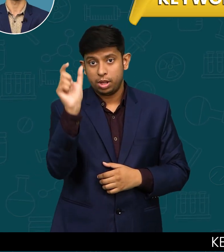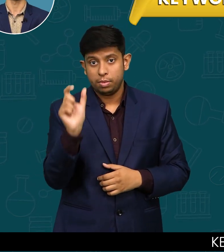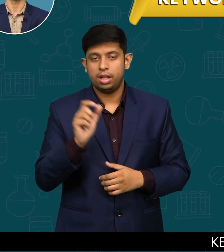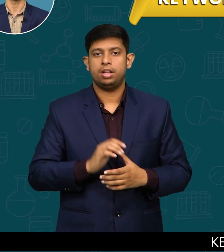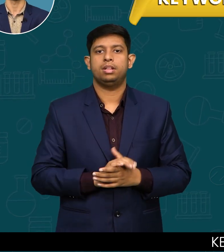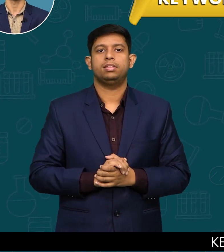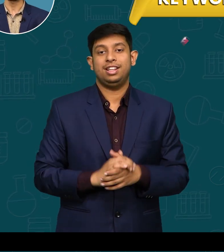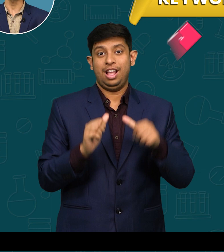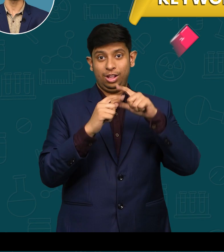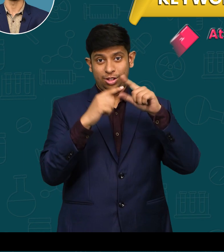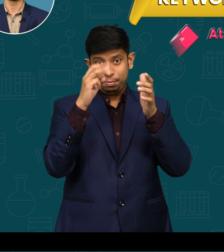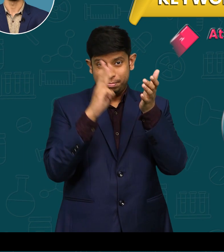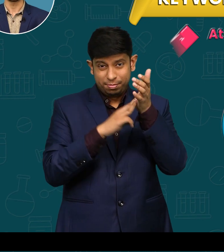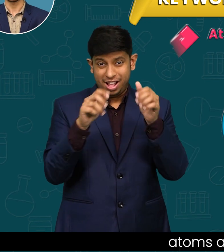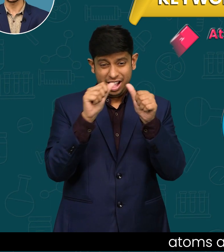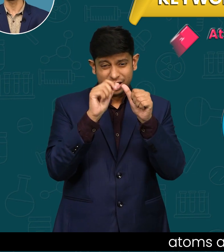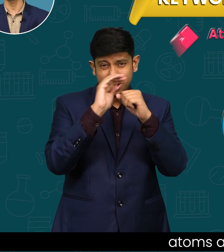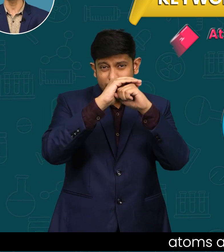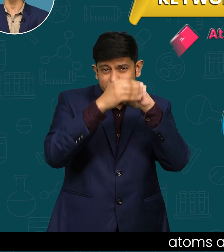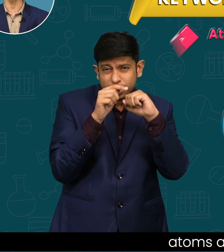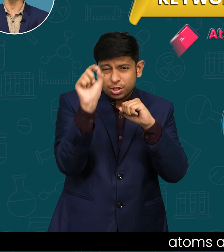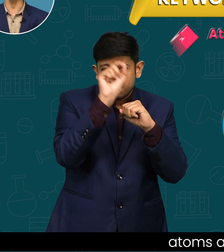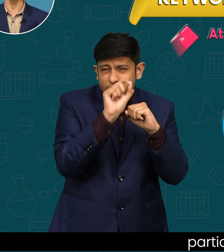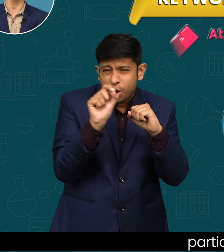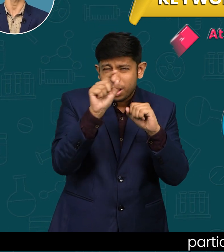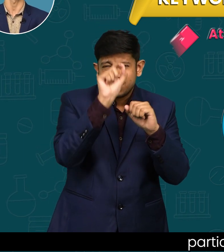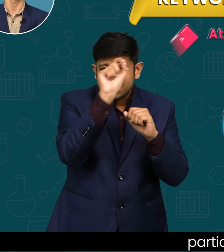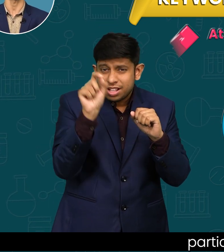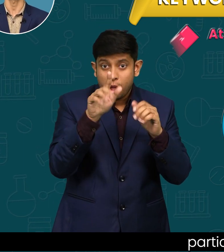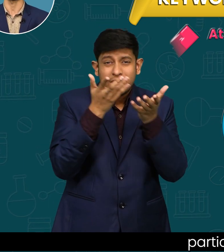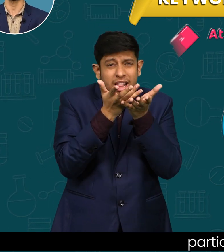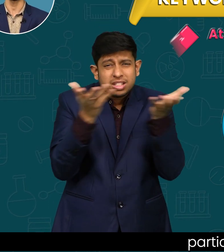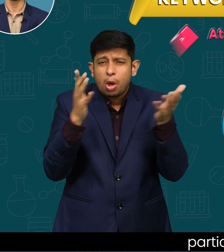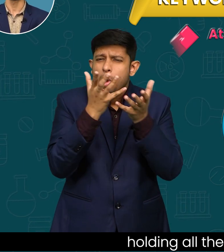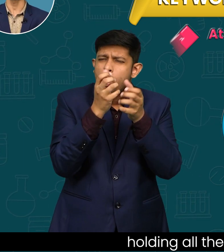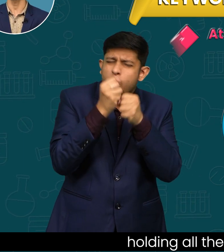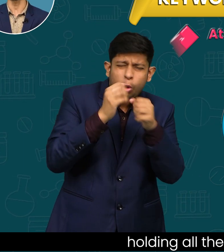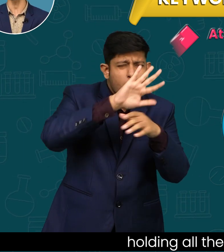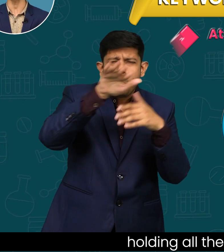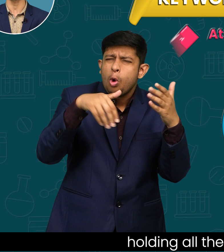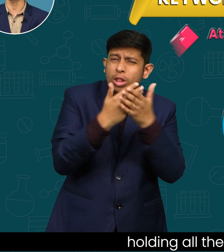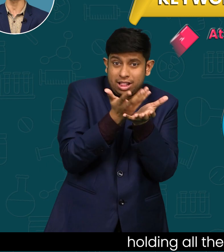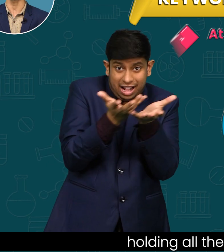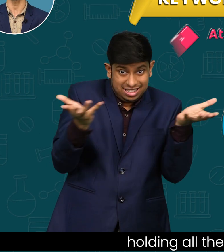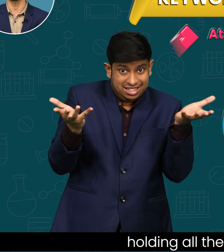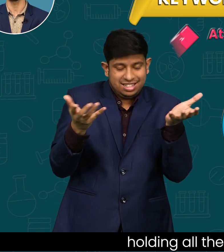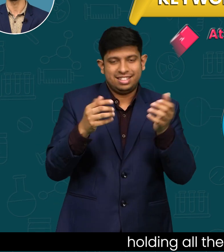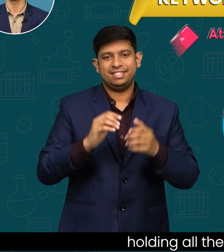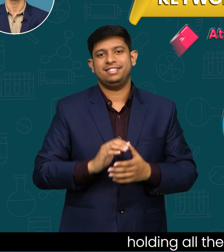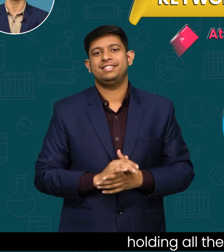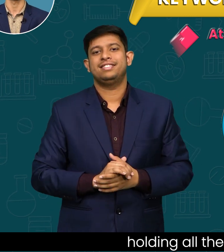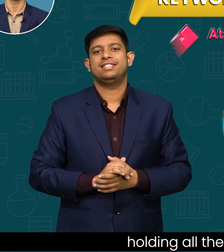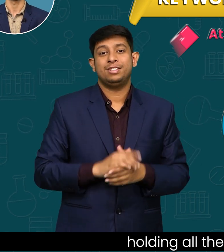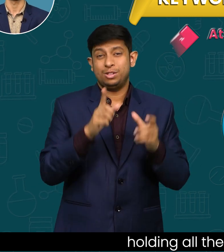keywords. Atom. Atoms are the smallest particles of matter holding all the properties of matter.